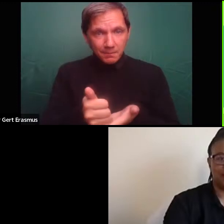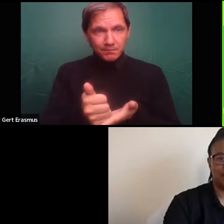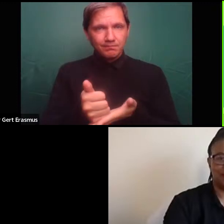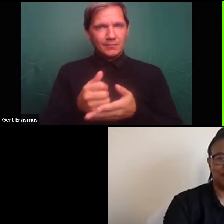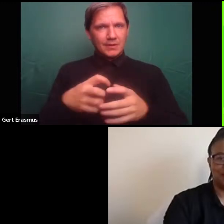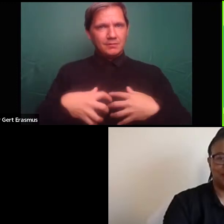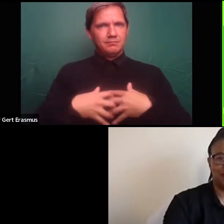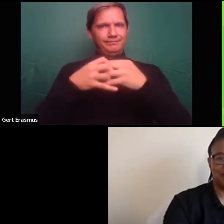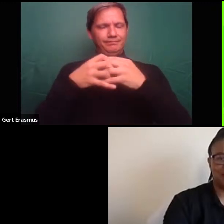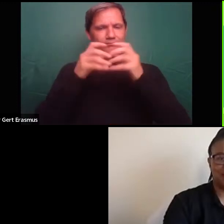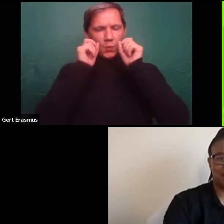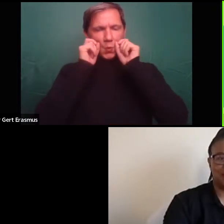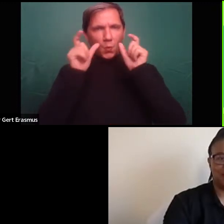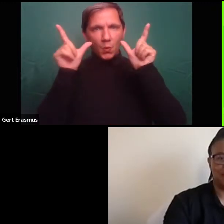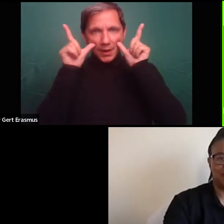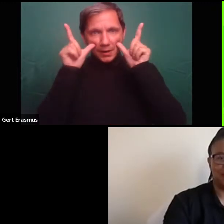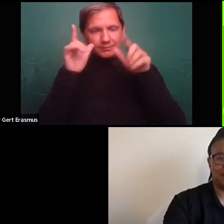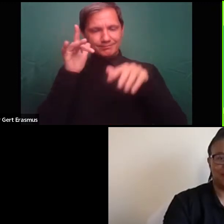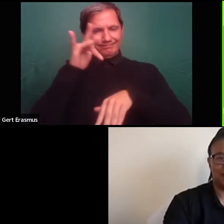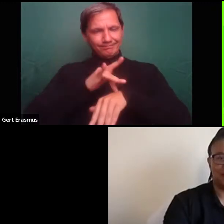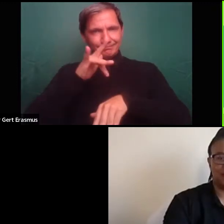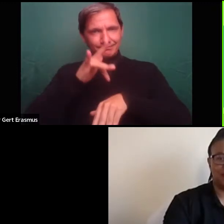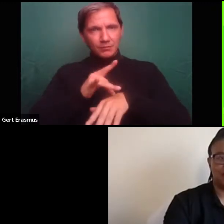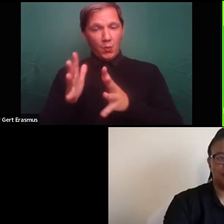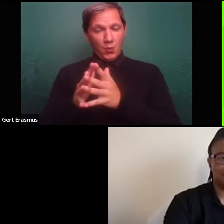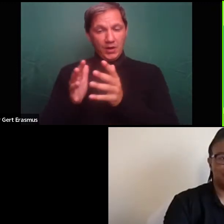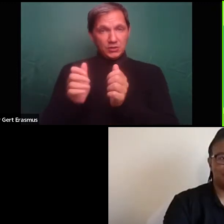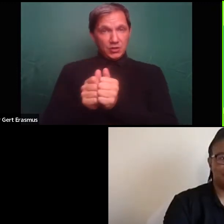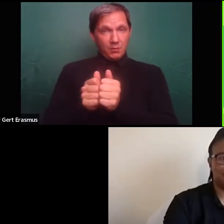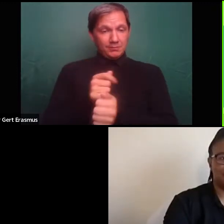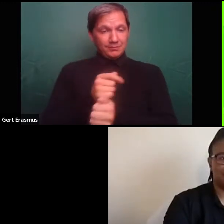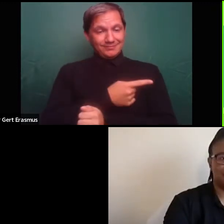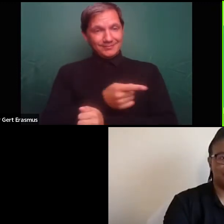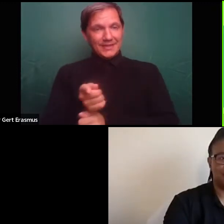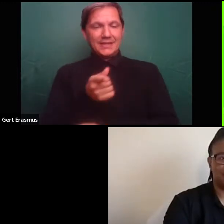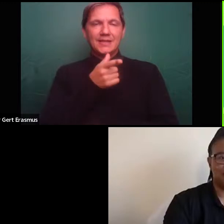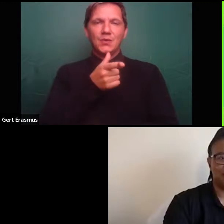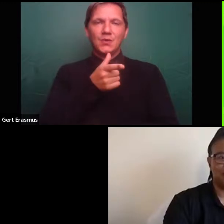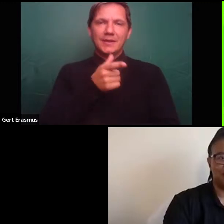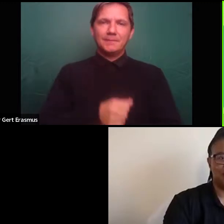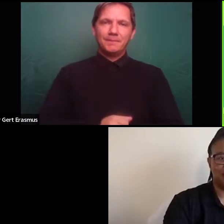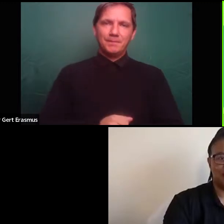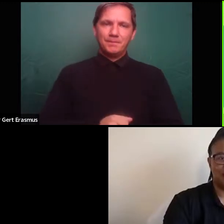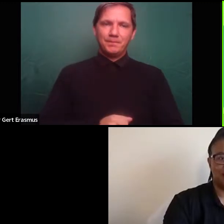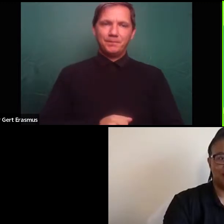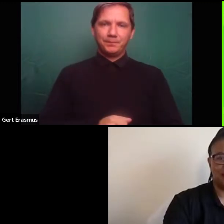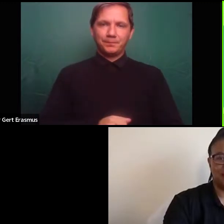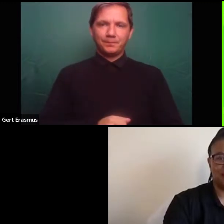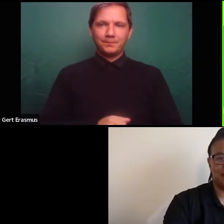awareness and sensitization workshops for hearing, for the hearing.